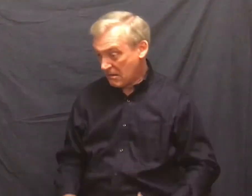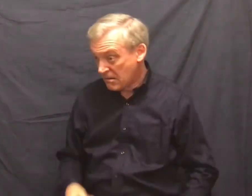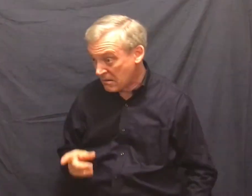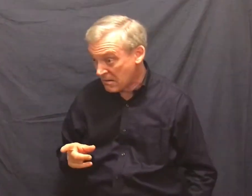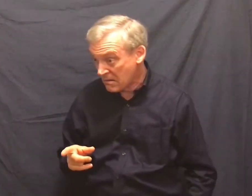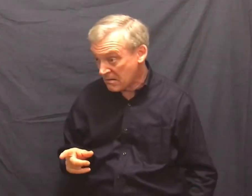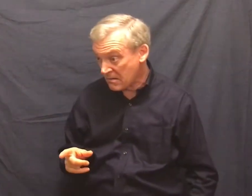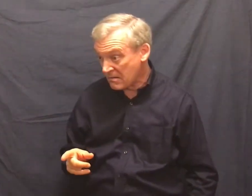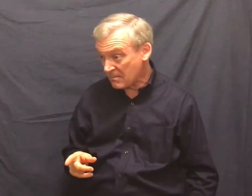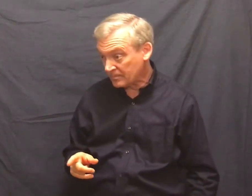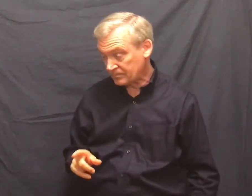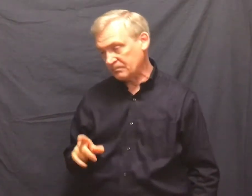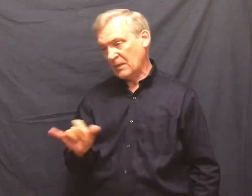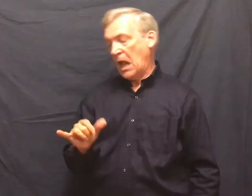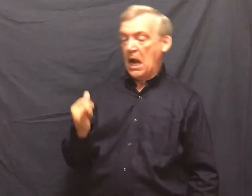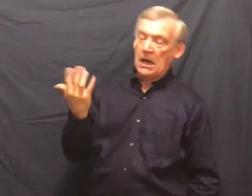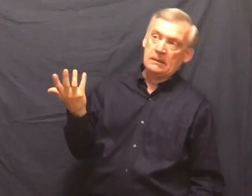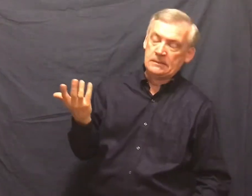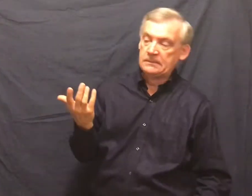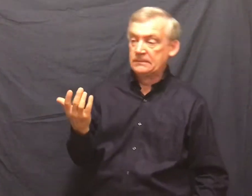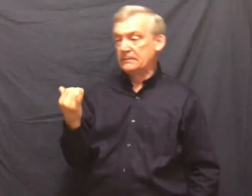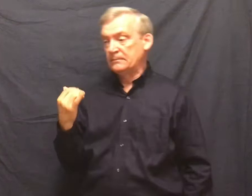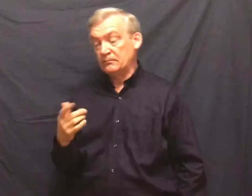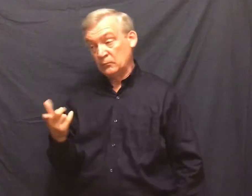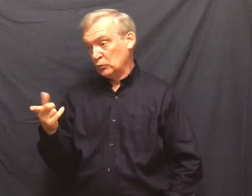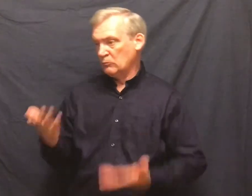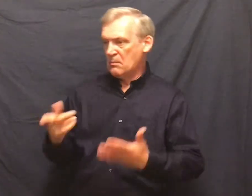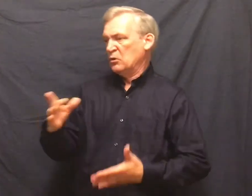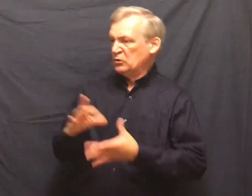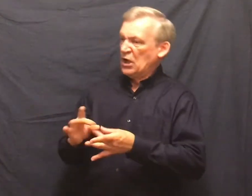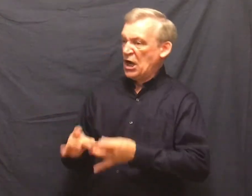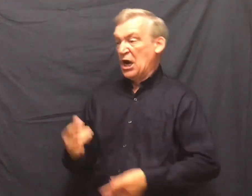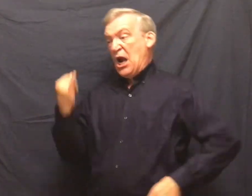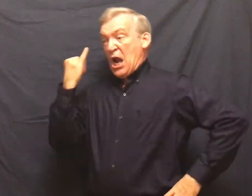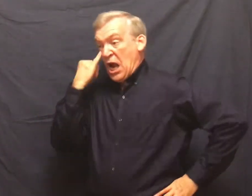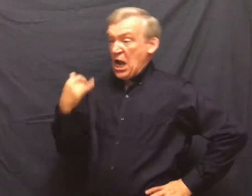Like, if I didn't have you, I'd take my $50.